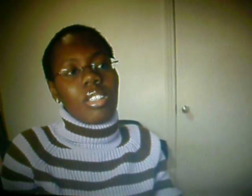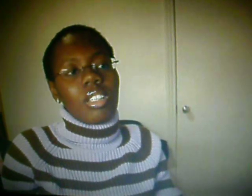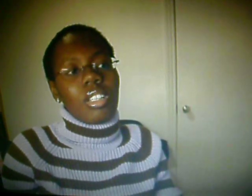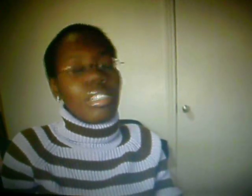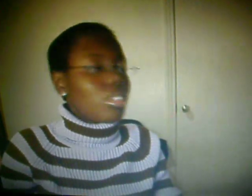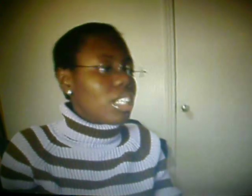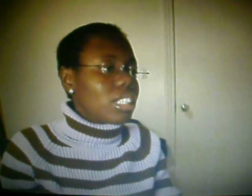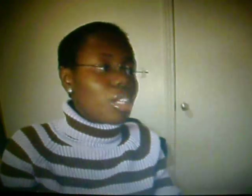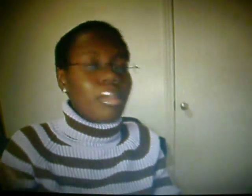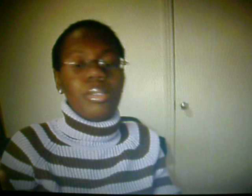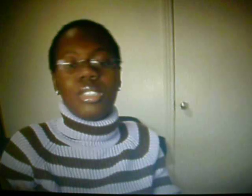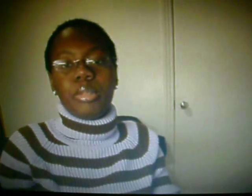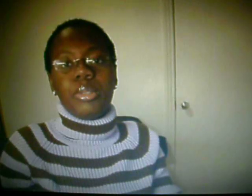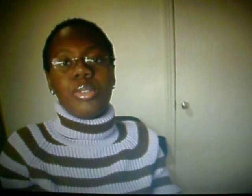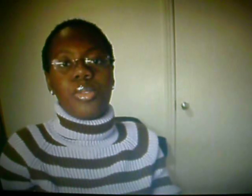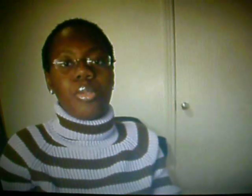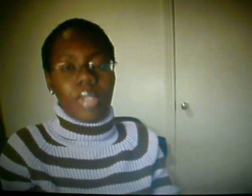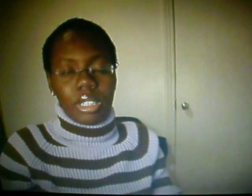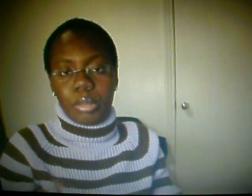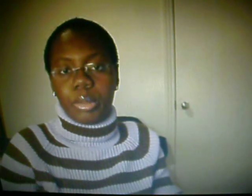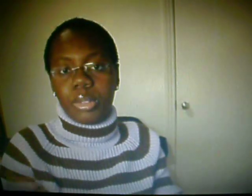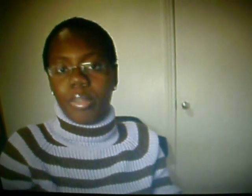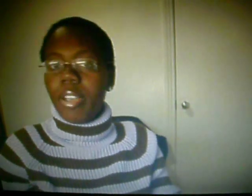So, that is how we know the spirit of truth and the spirit of error.